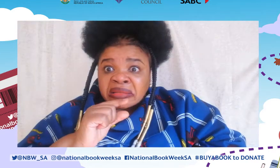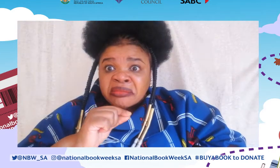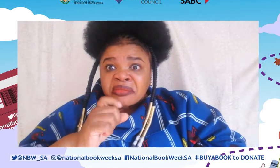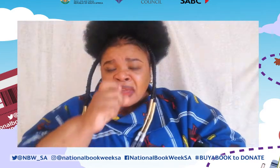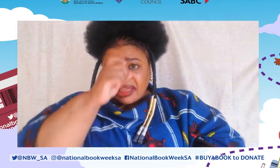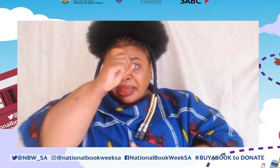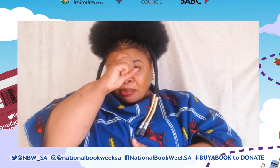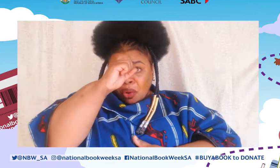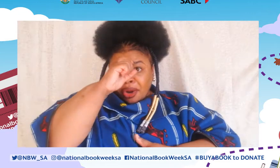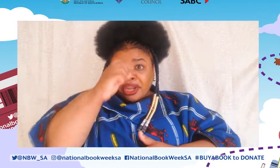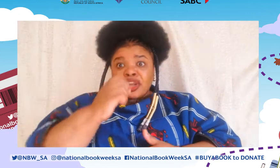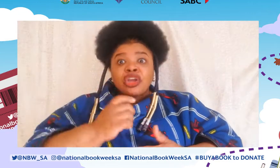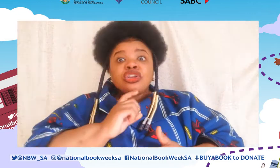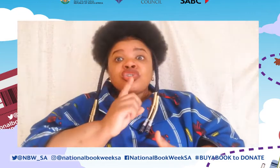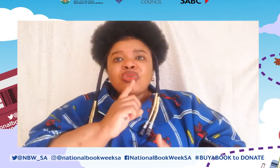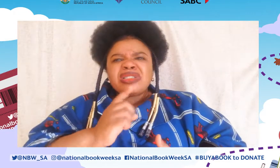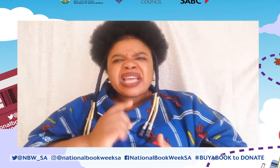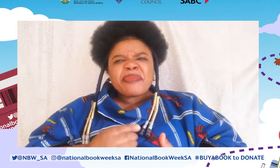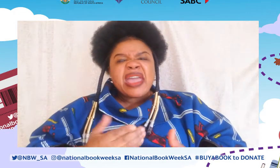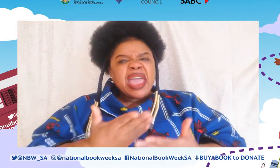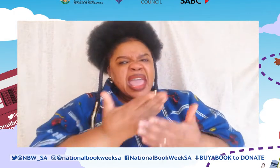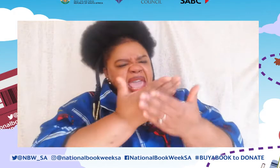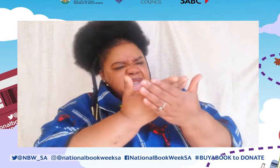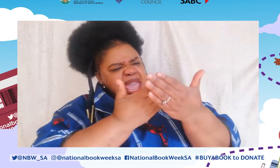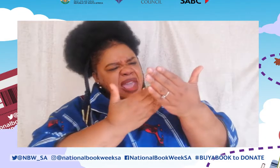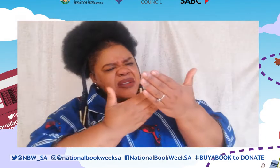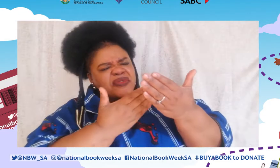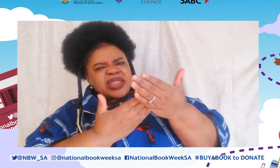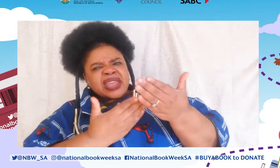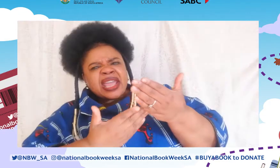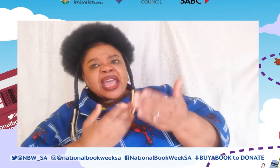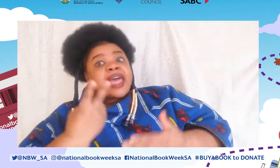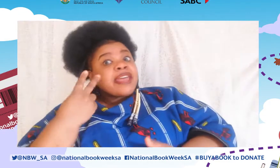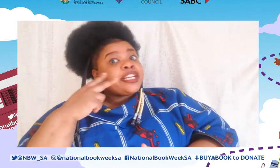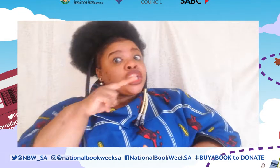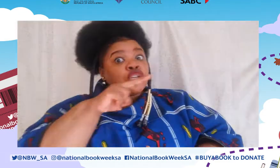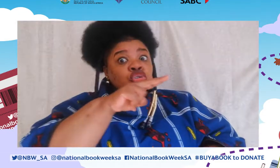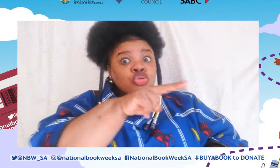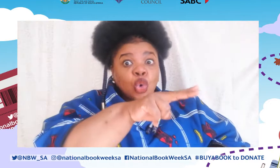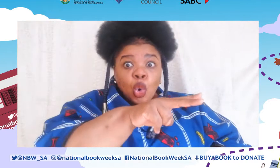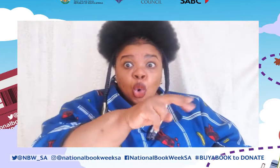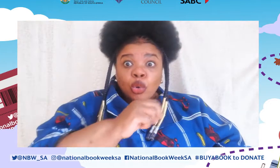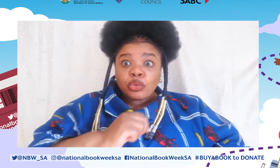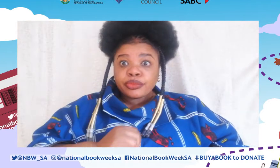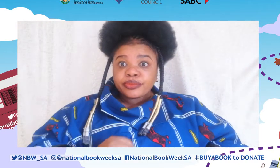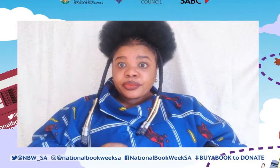interesting. The boy told them everything that he saw.